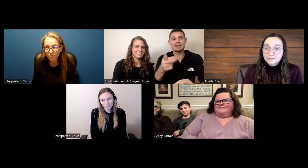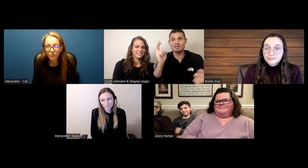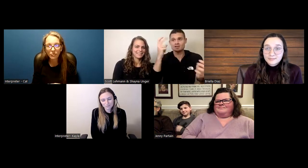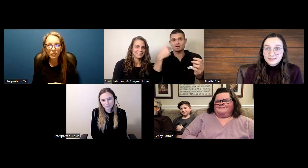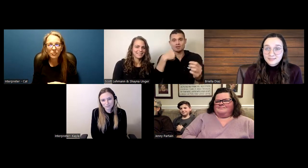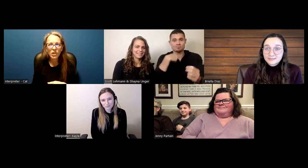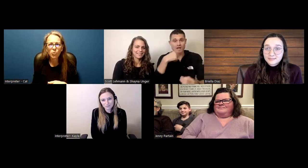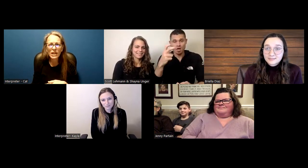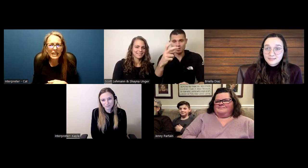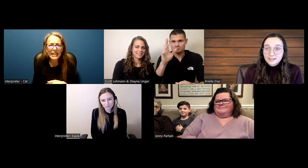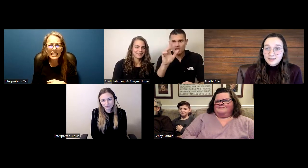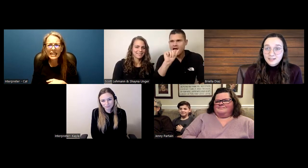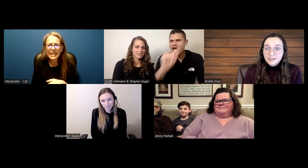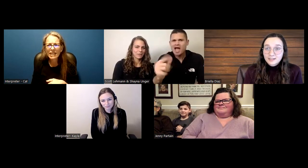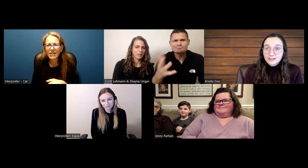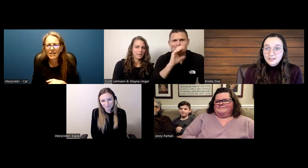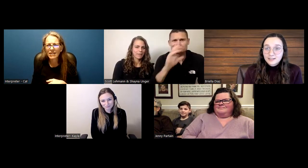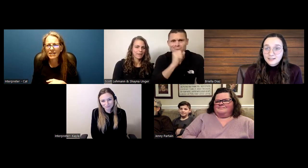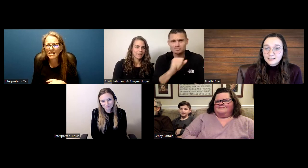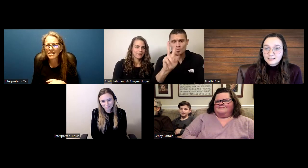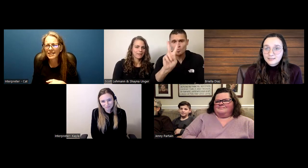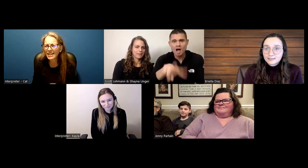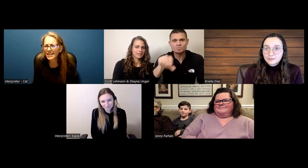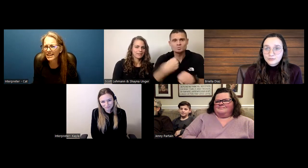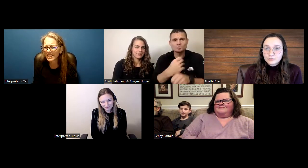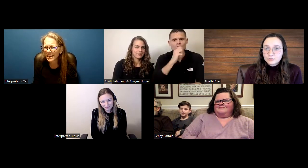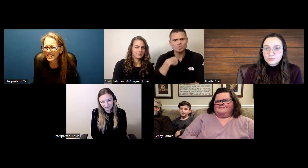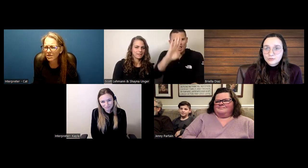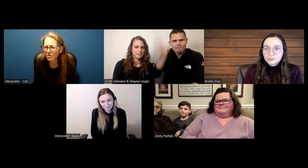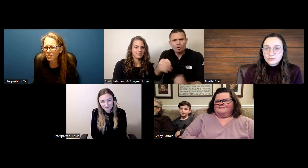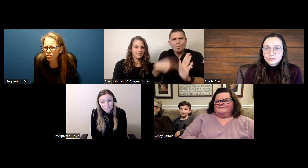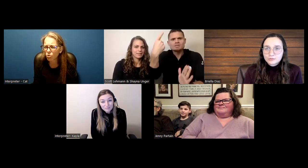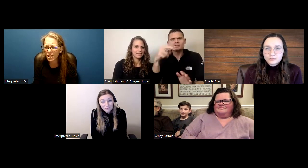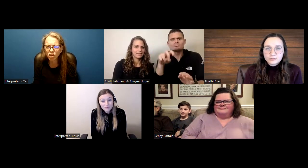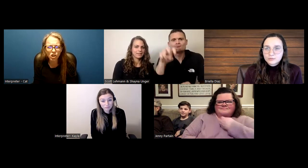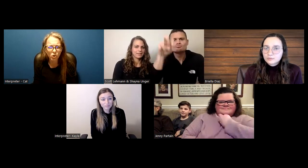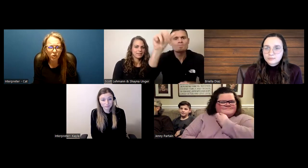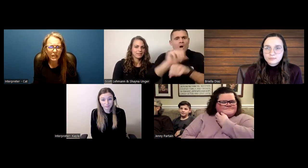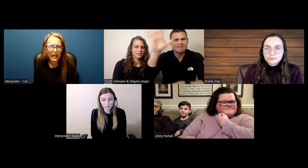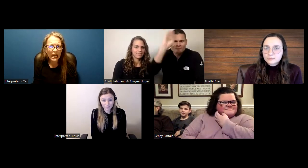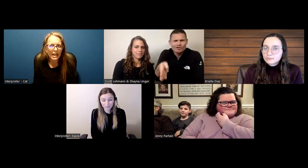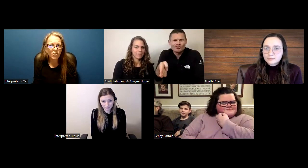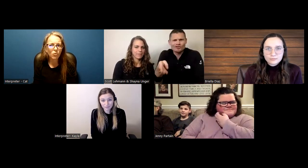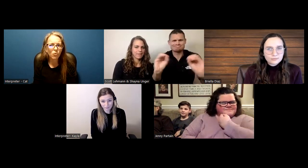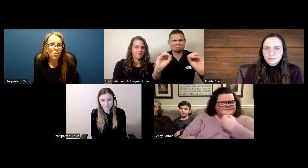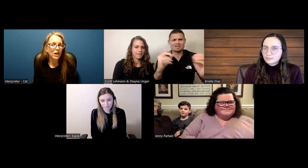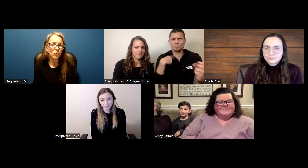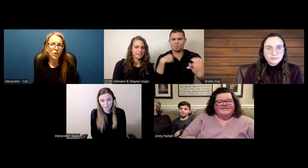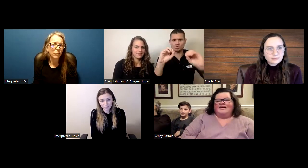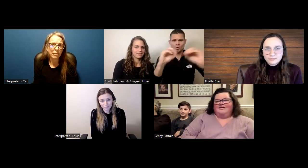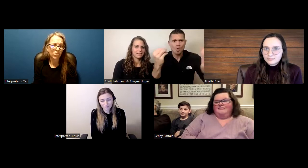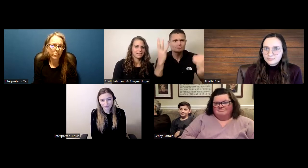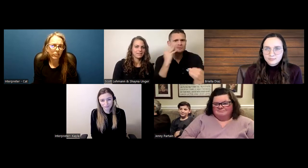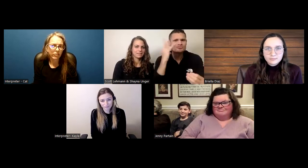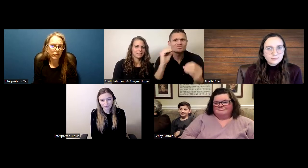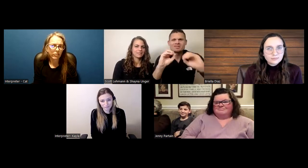started. Really, I think I was about 22. I never once went